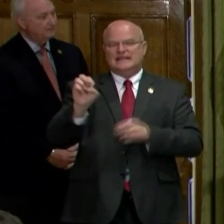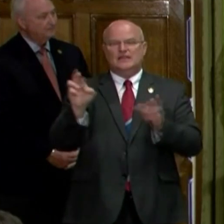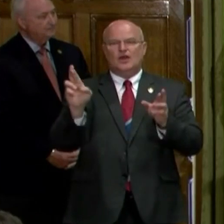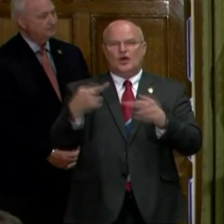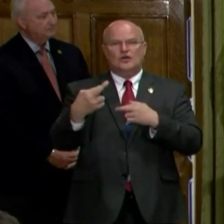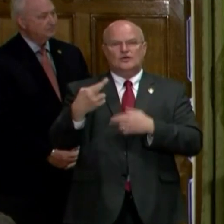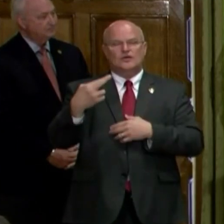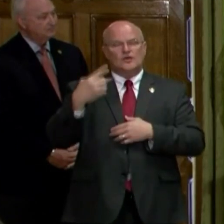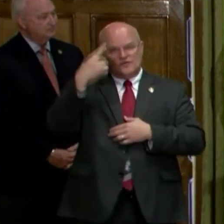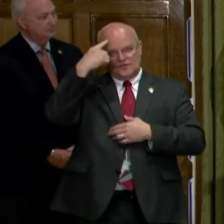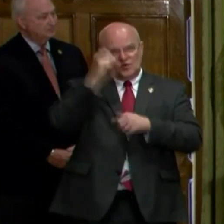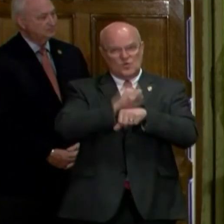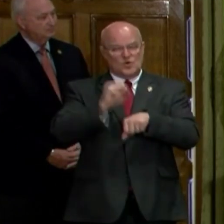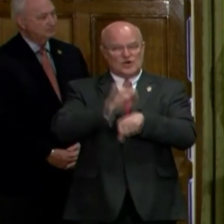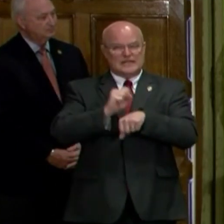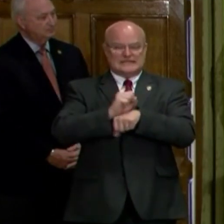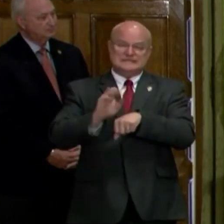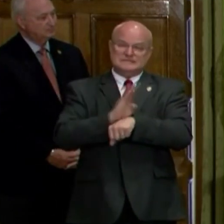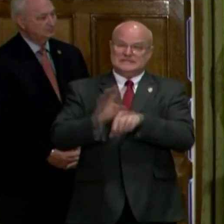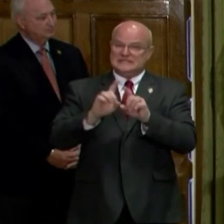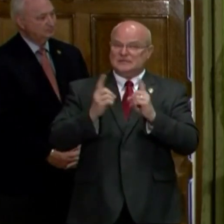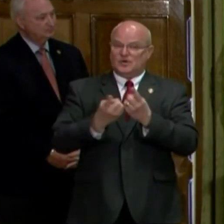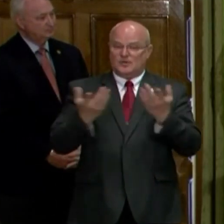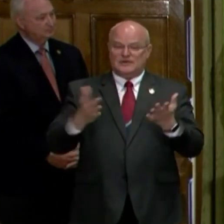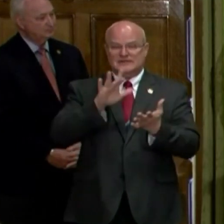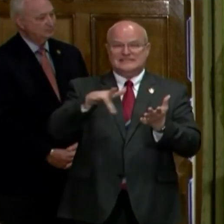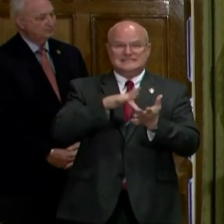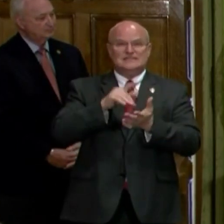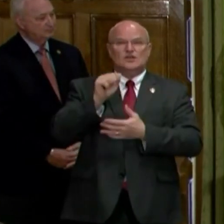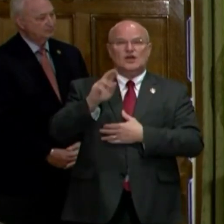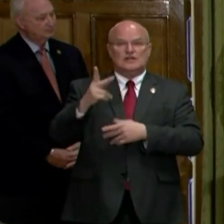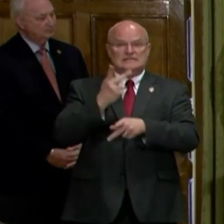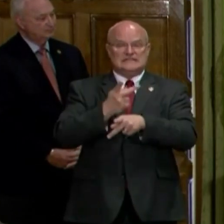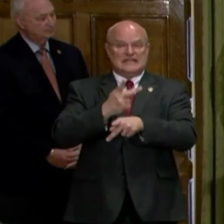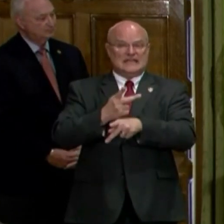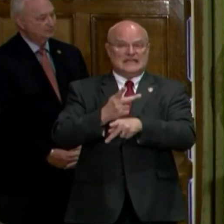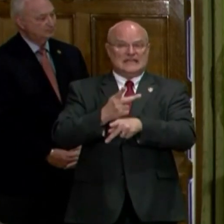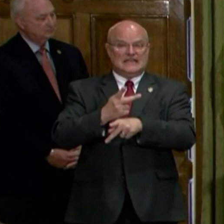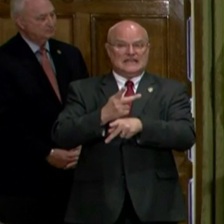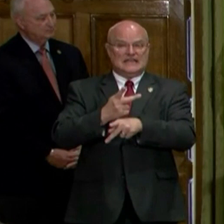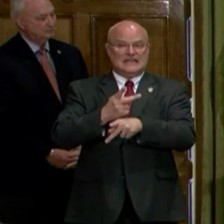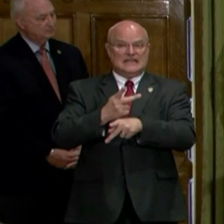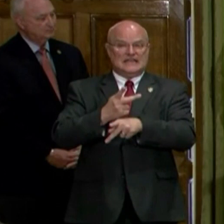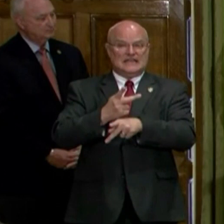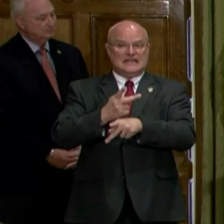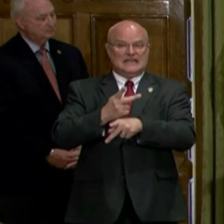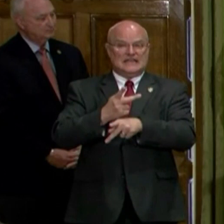Saturday, working in a busy emergency department here in Central Arkansas, taking care of patients.